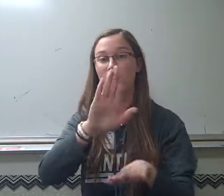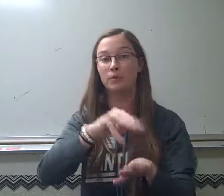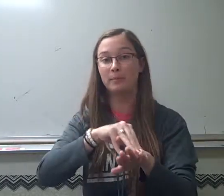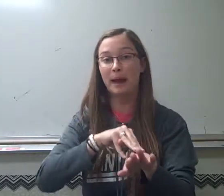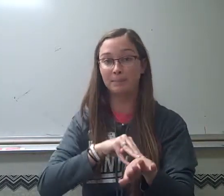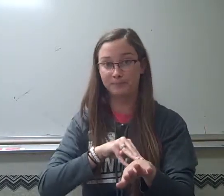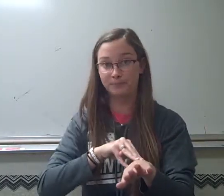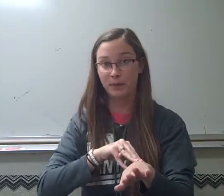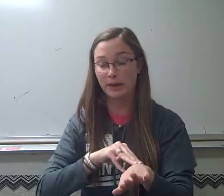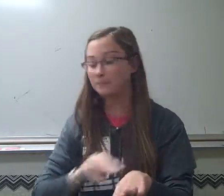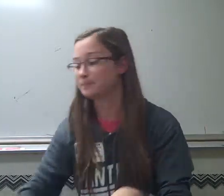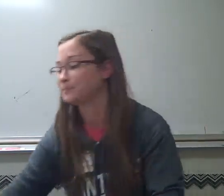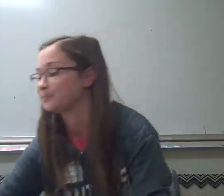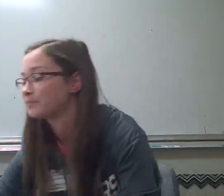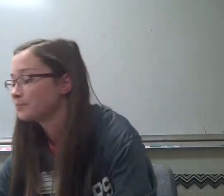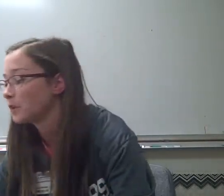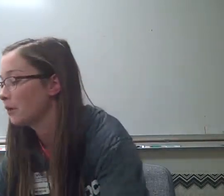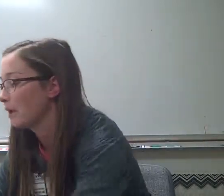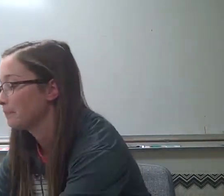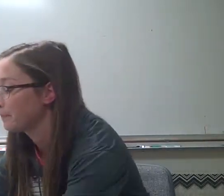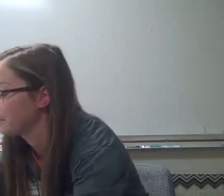your map, okay? All right.